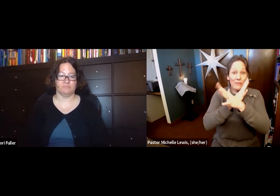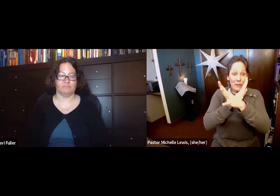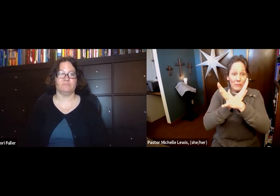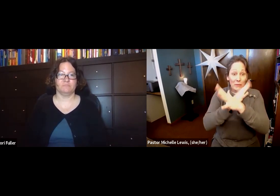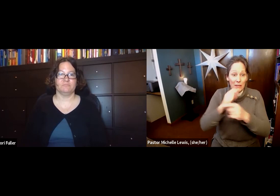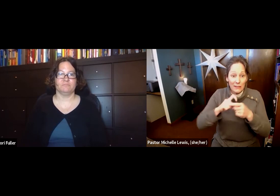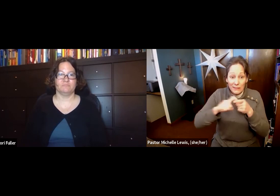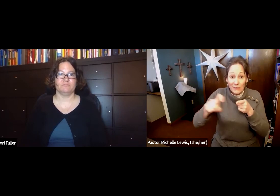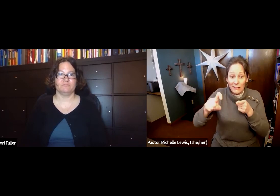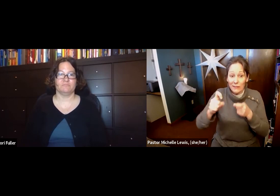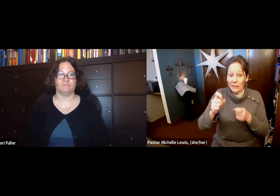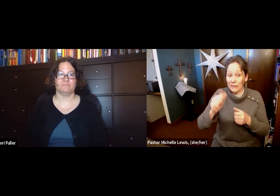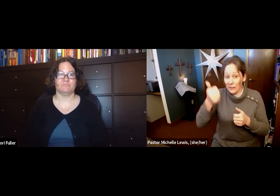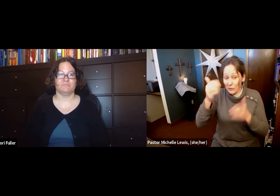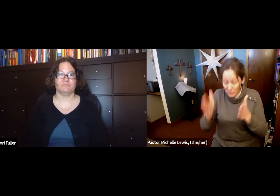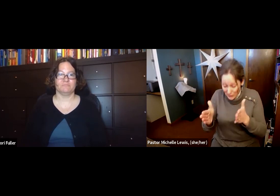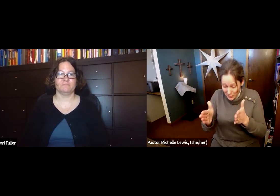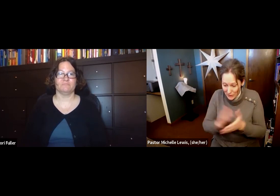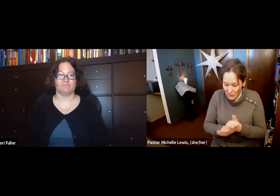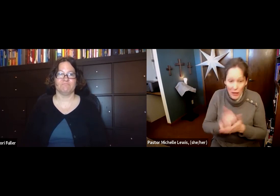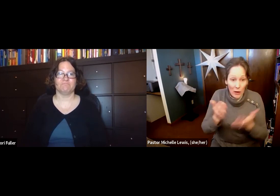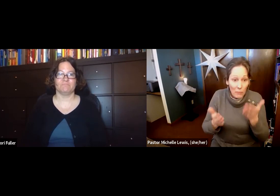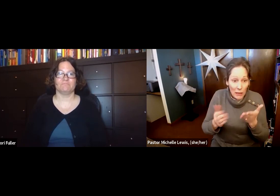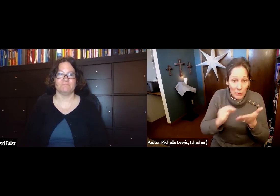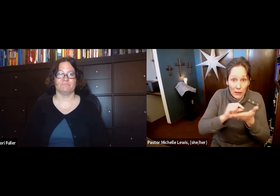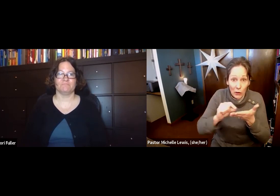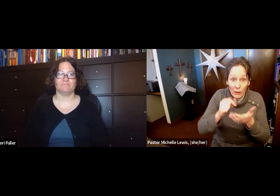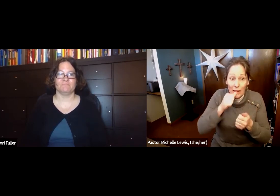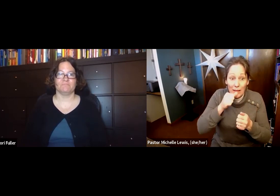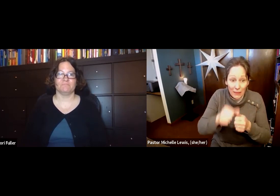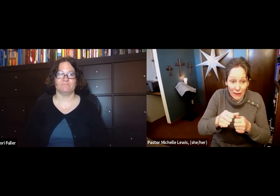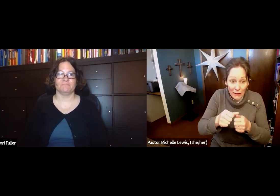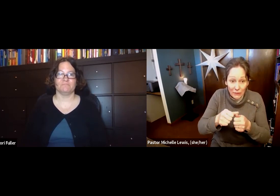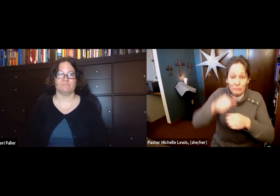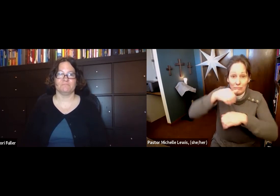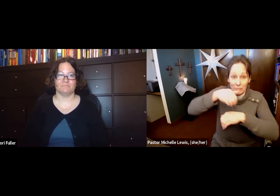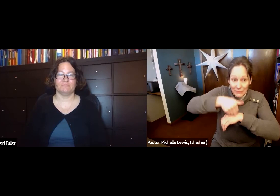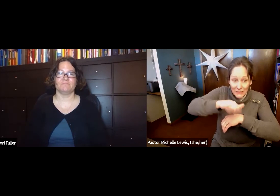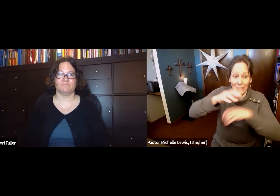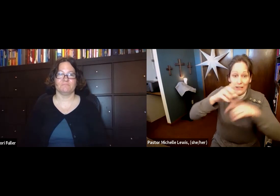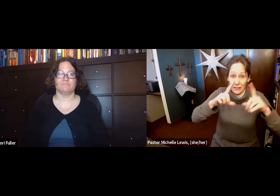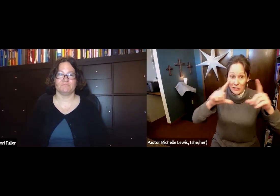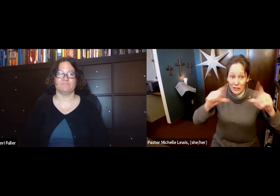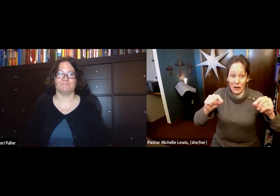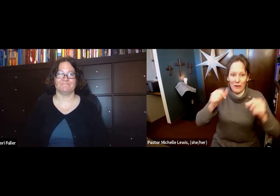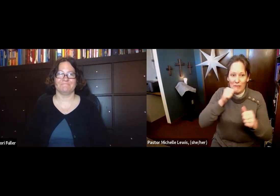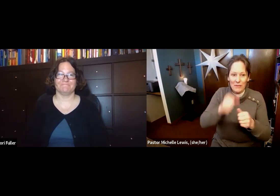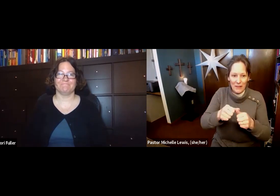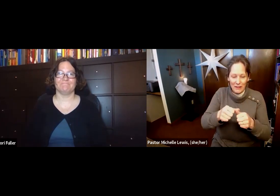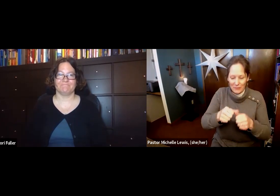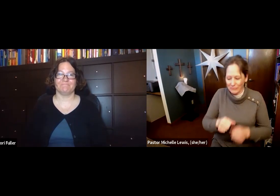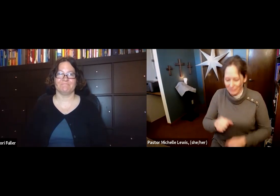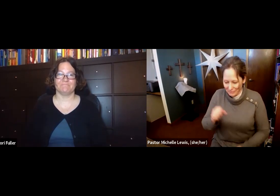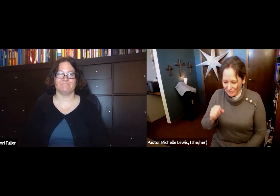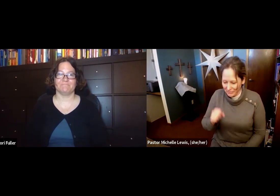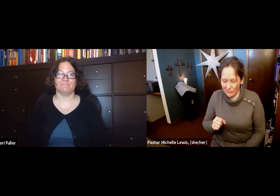someone or maybe through video or writing a letter and sending that